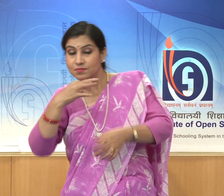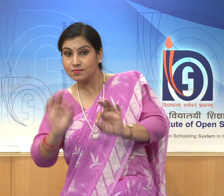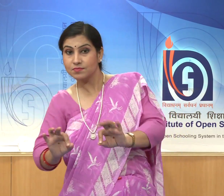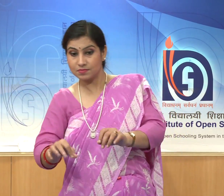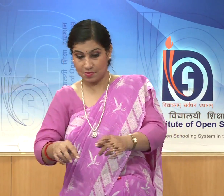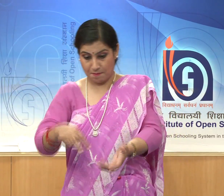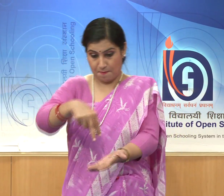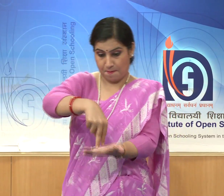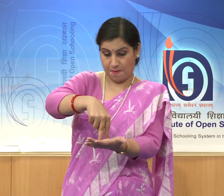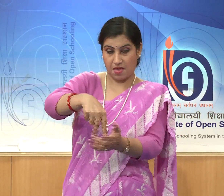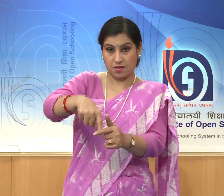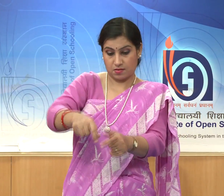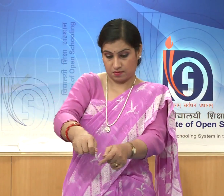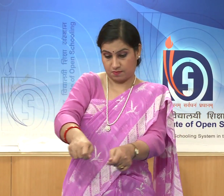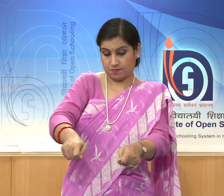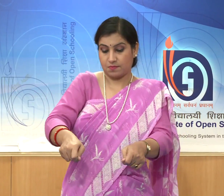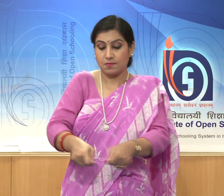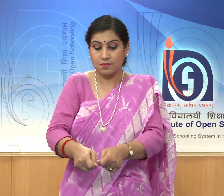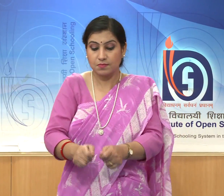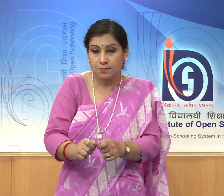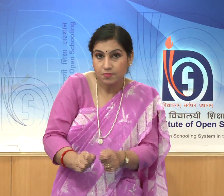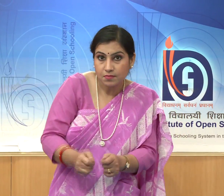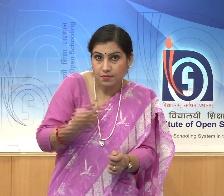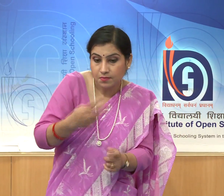on the foot of the bride.